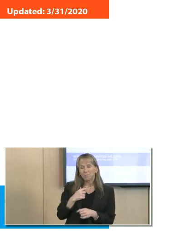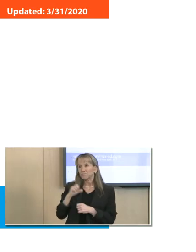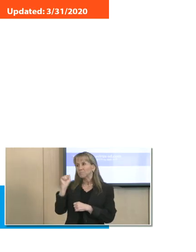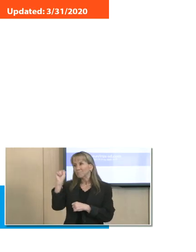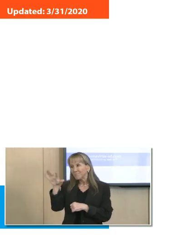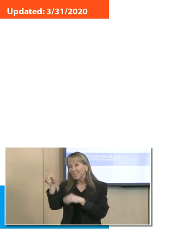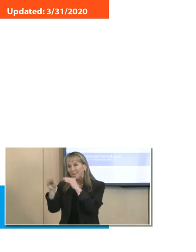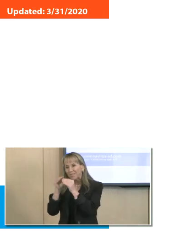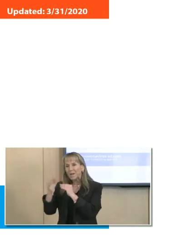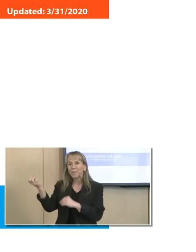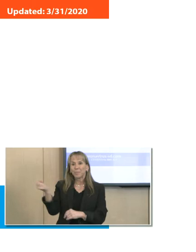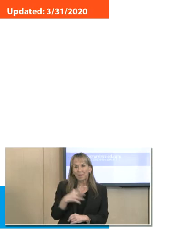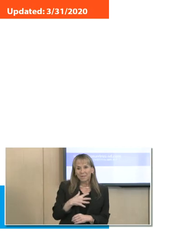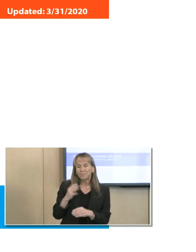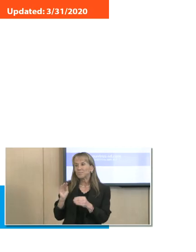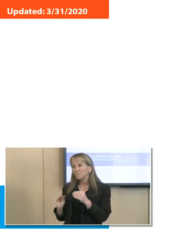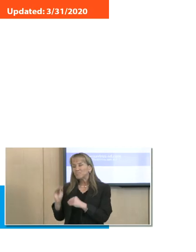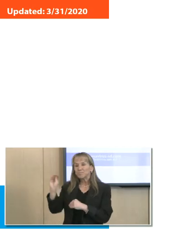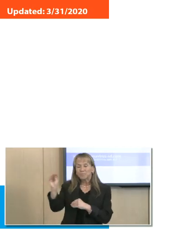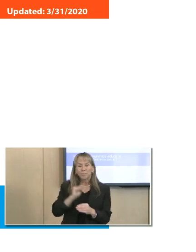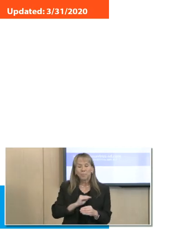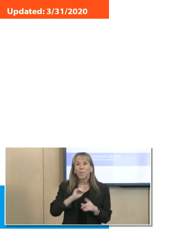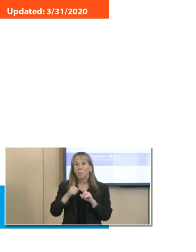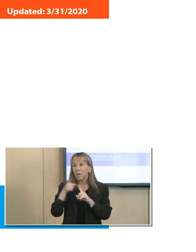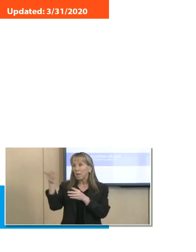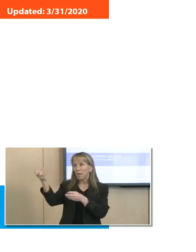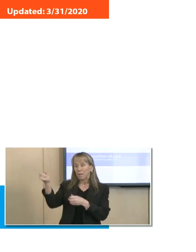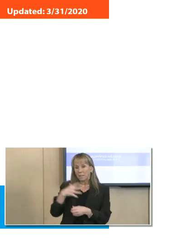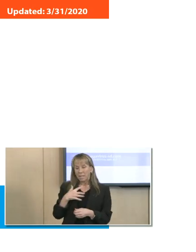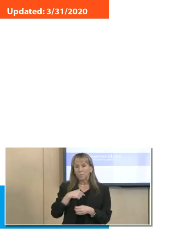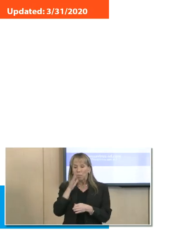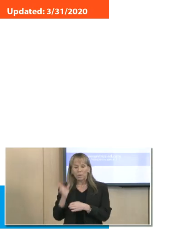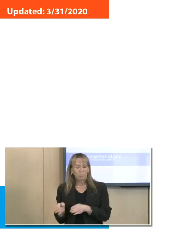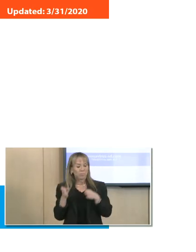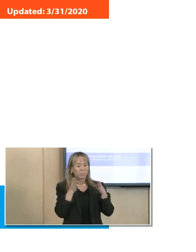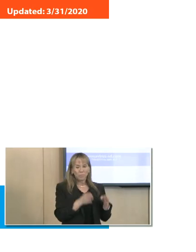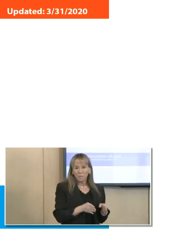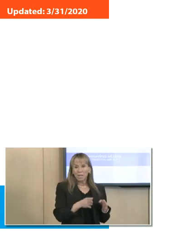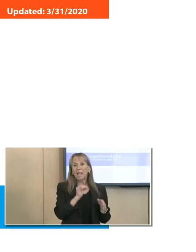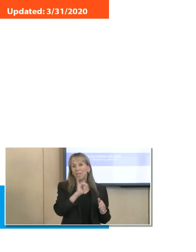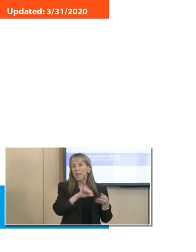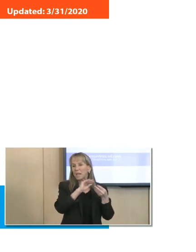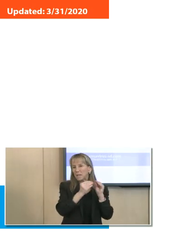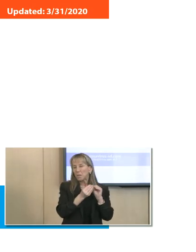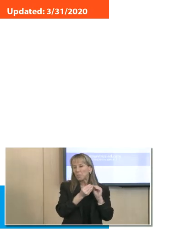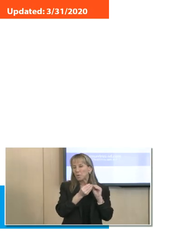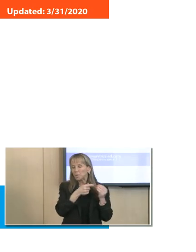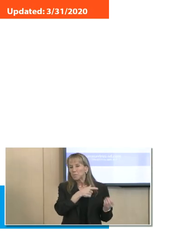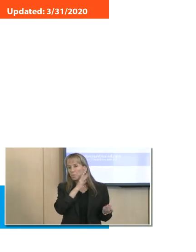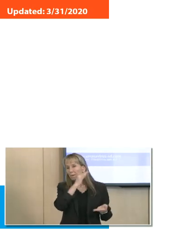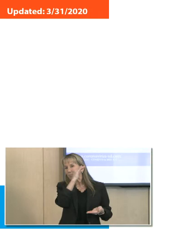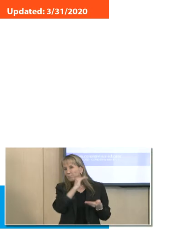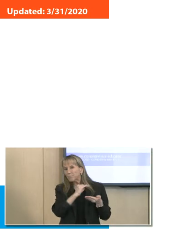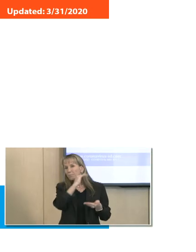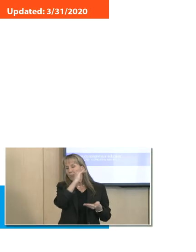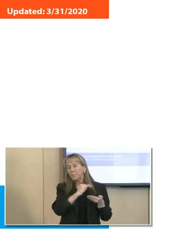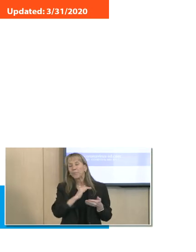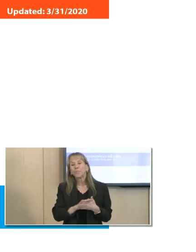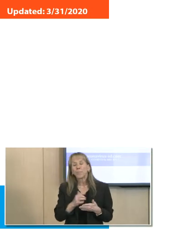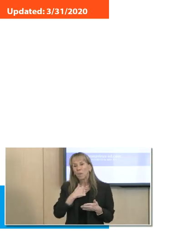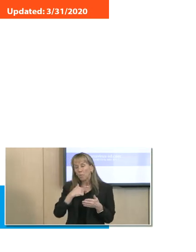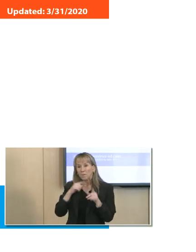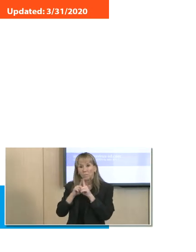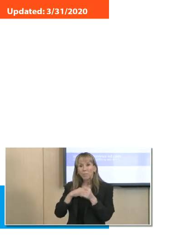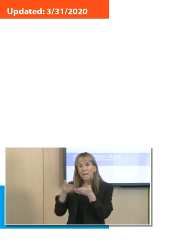As we get those back, they will move to the ready to deploy number, and the number in service will decline. We've also requested 600 ventilators from the state